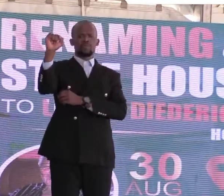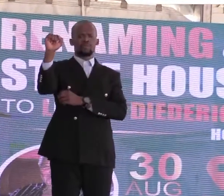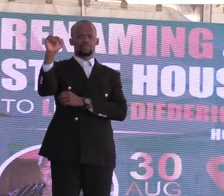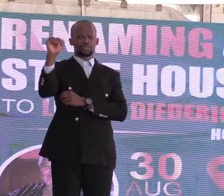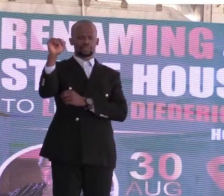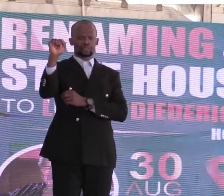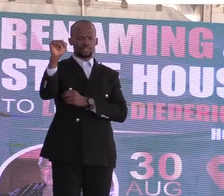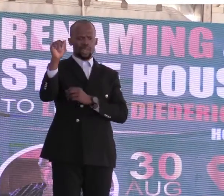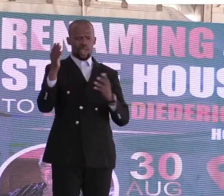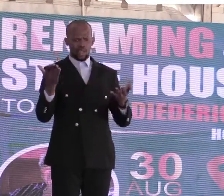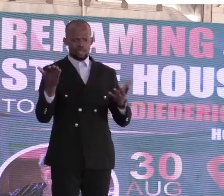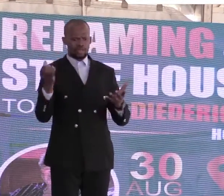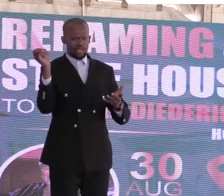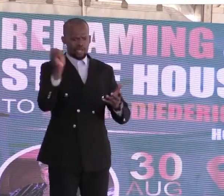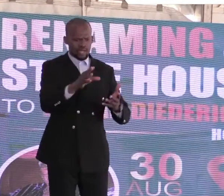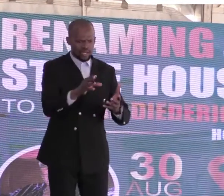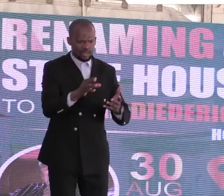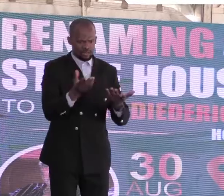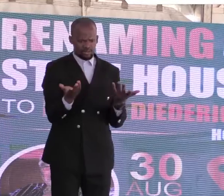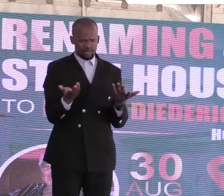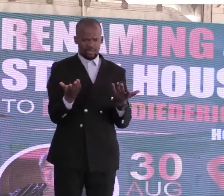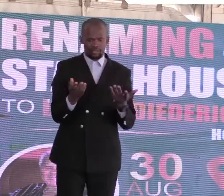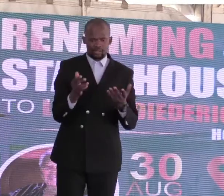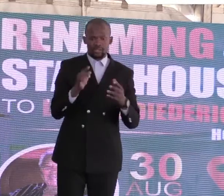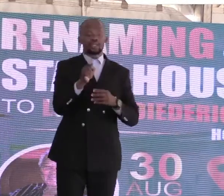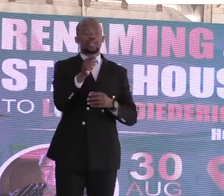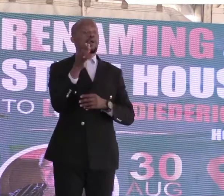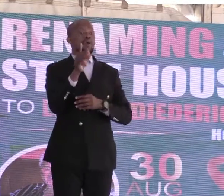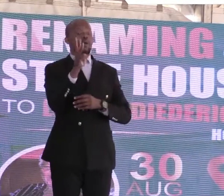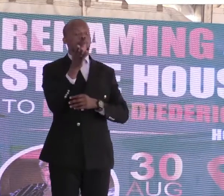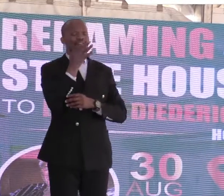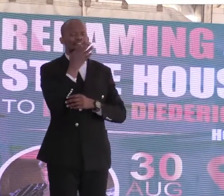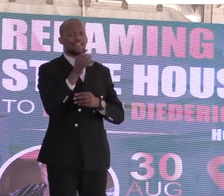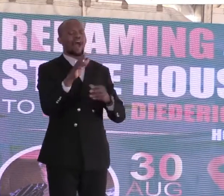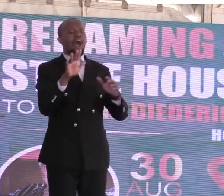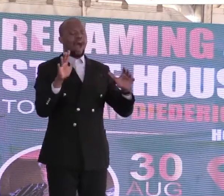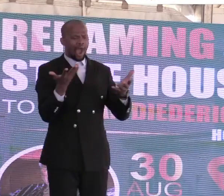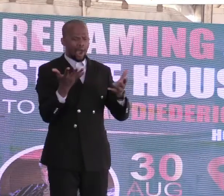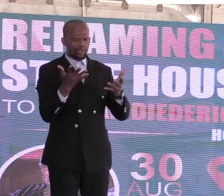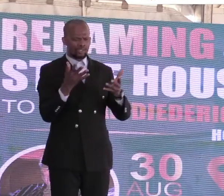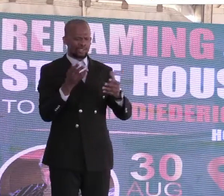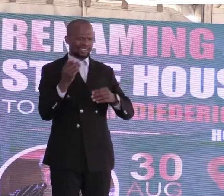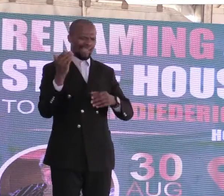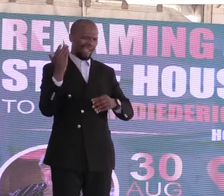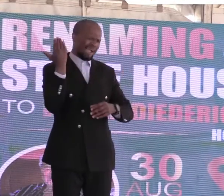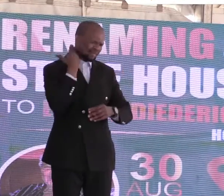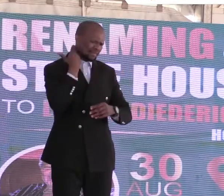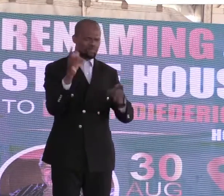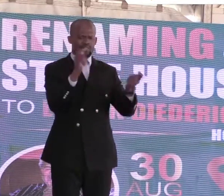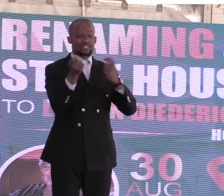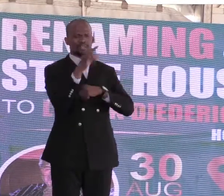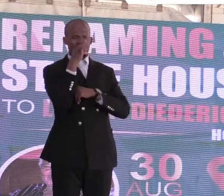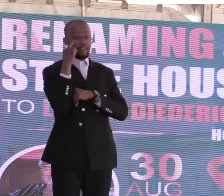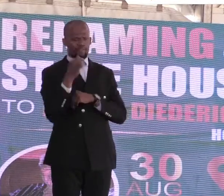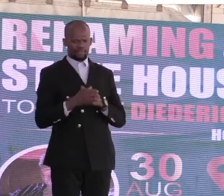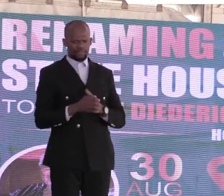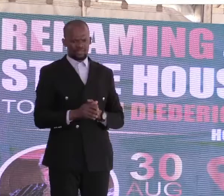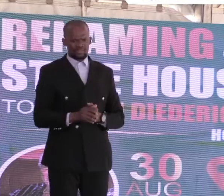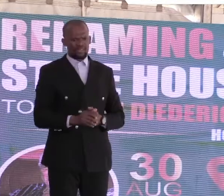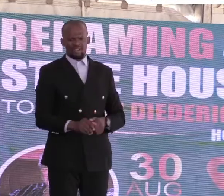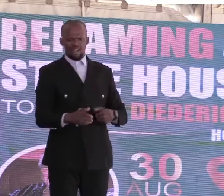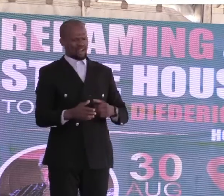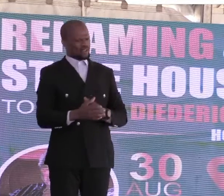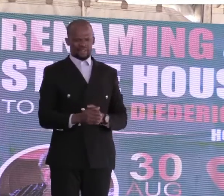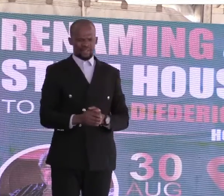past injustices will always talk about how expensive it is to change names. This is not something we can put a